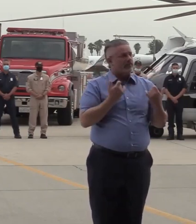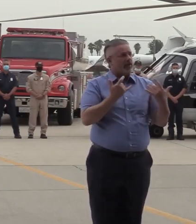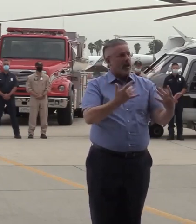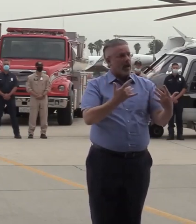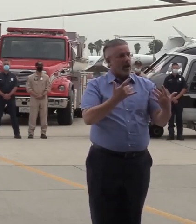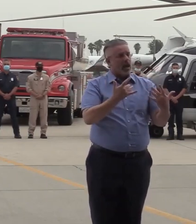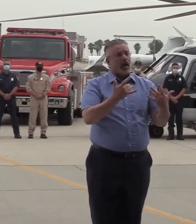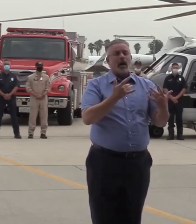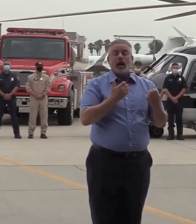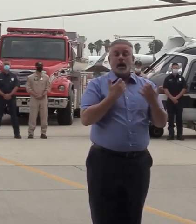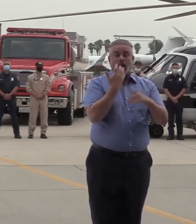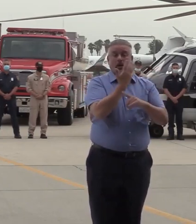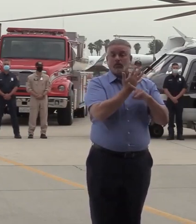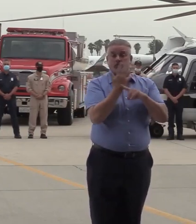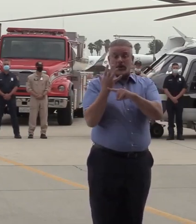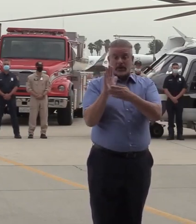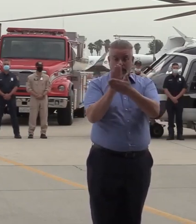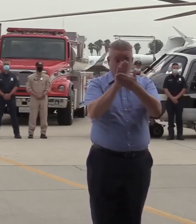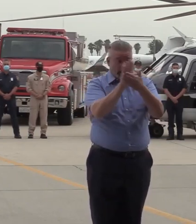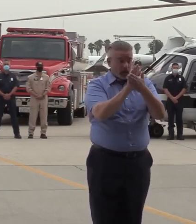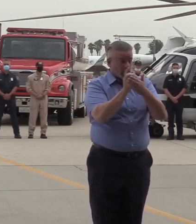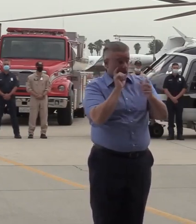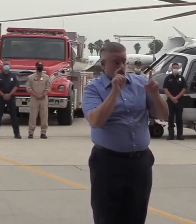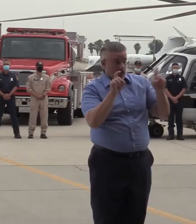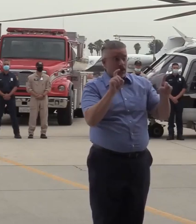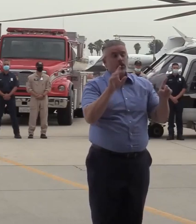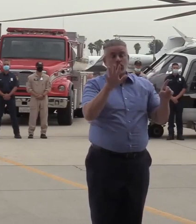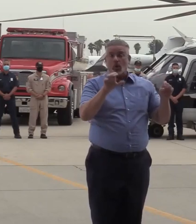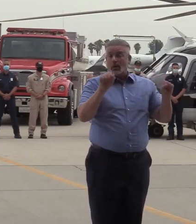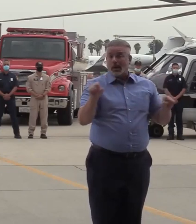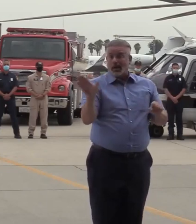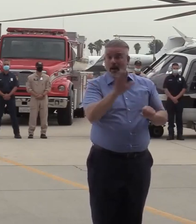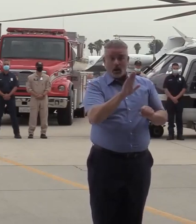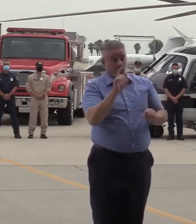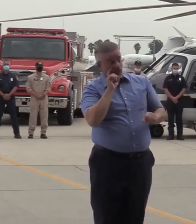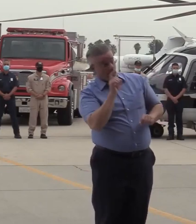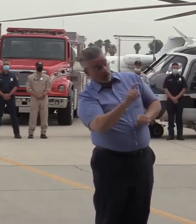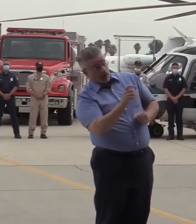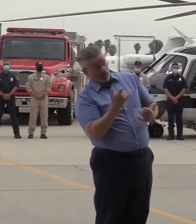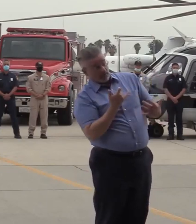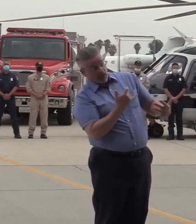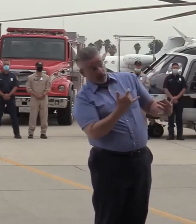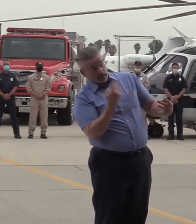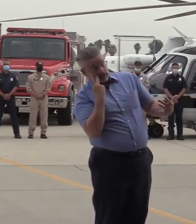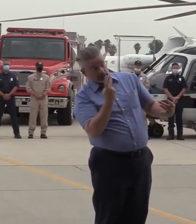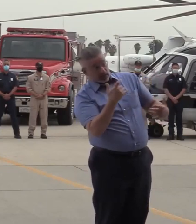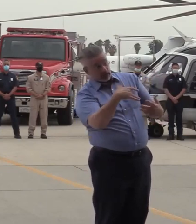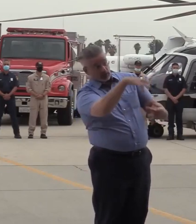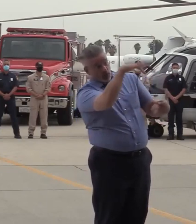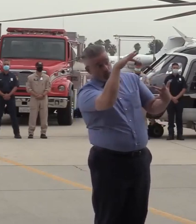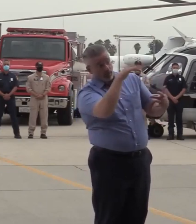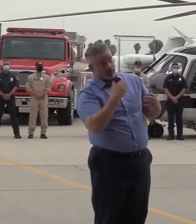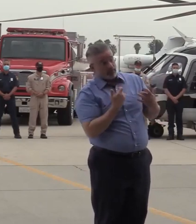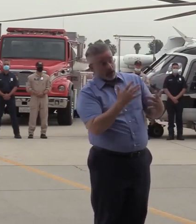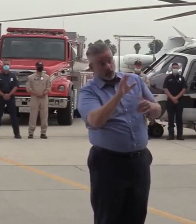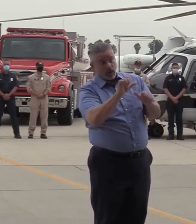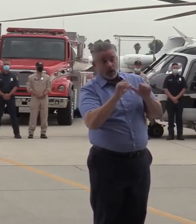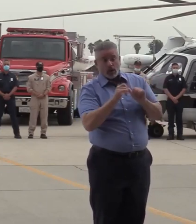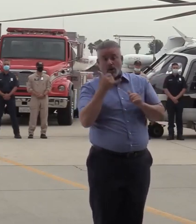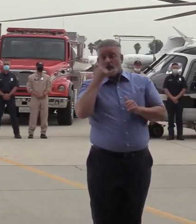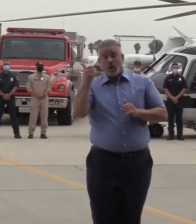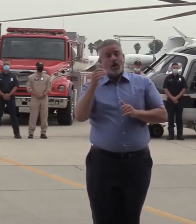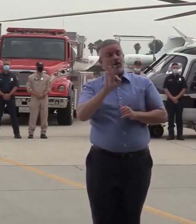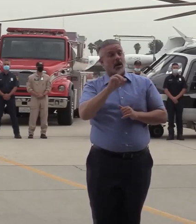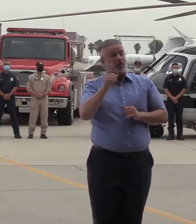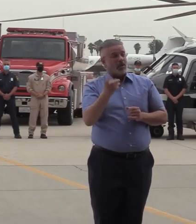brush clearance, it's important you keep an eye out too. You can be our eyes and ears for this department. If you see smoke or fire in your area, call 911